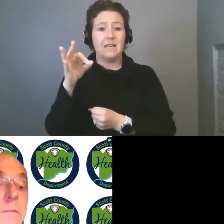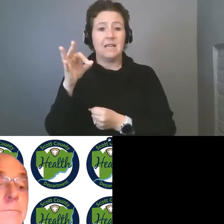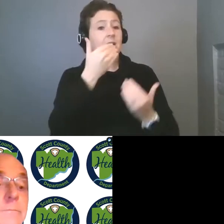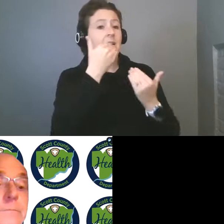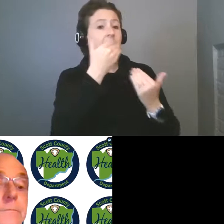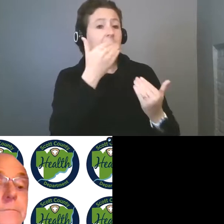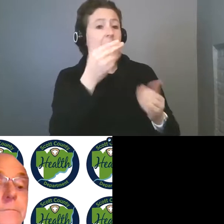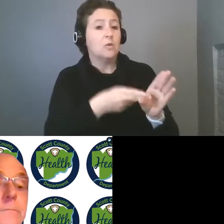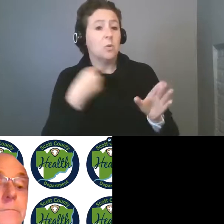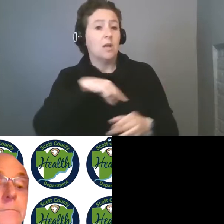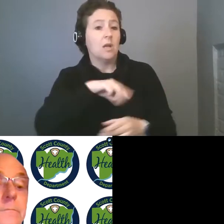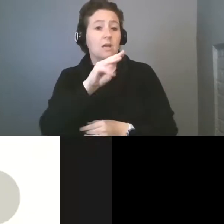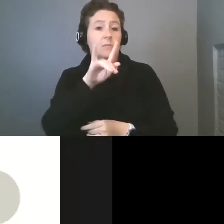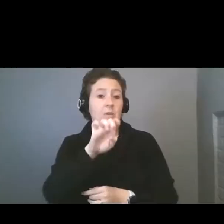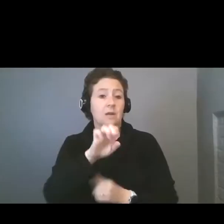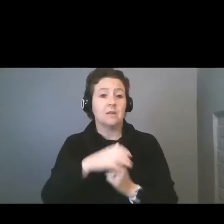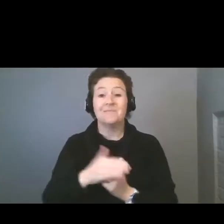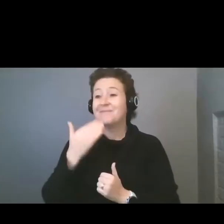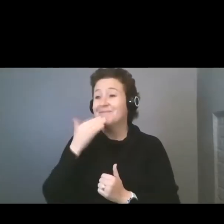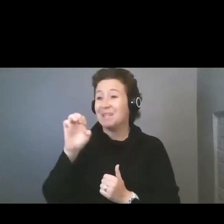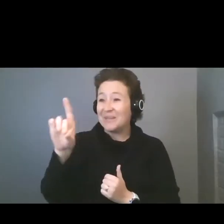Mike. All right, thanks, Ed.